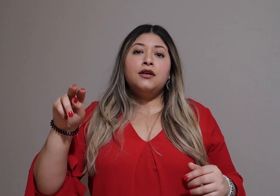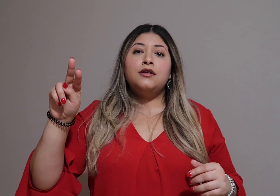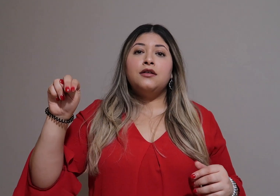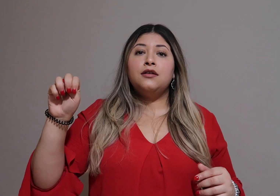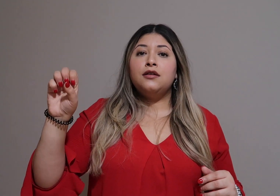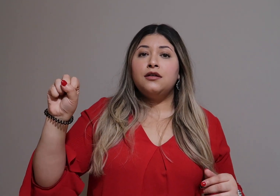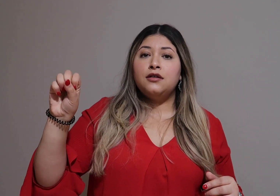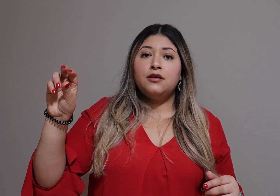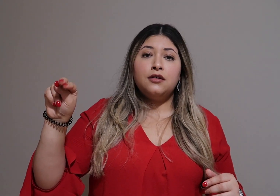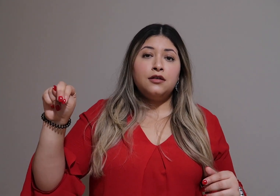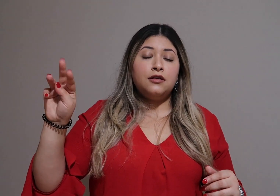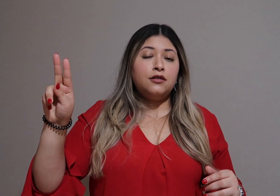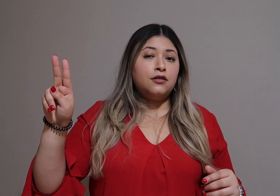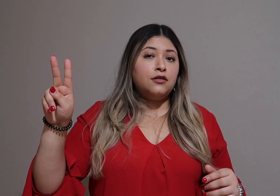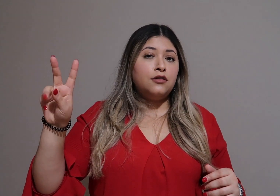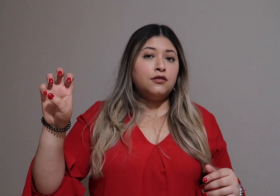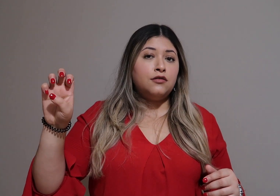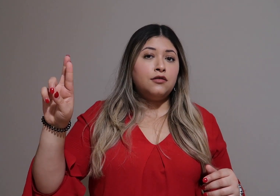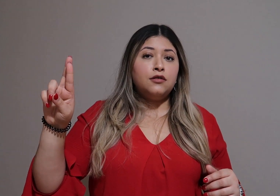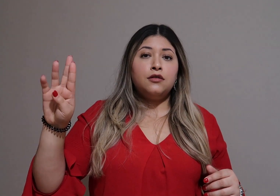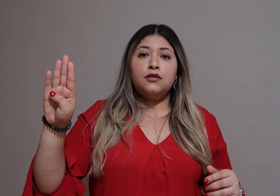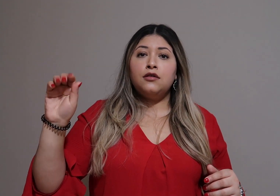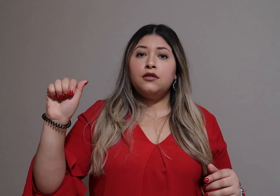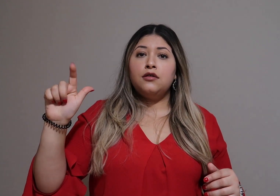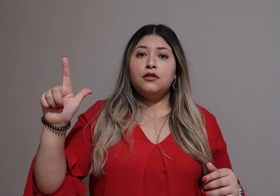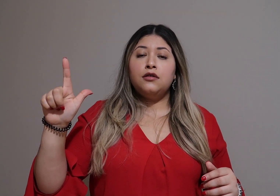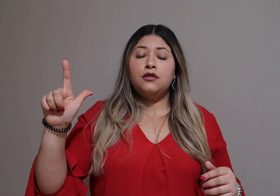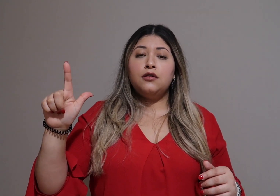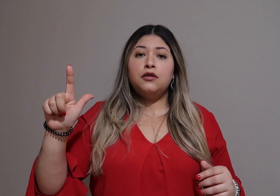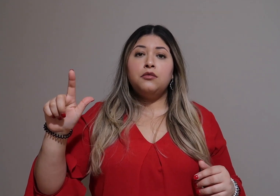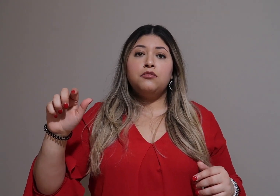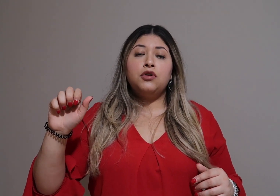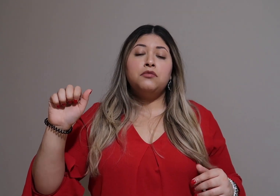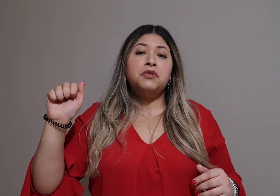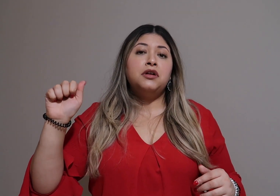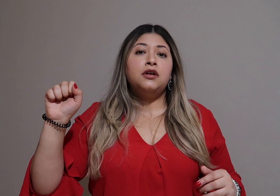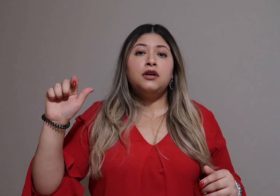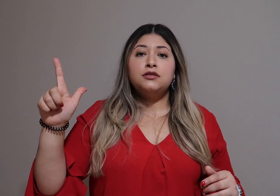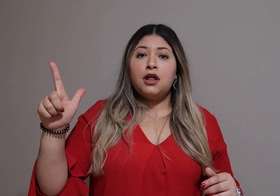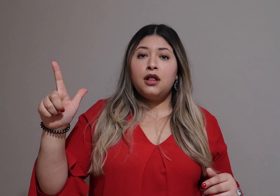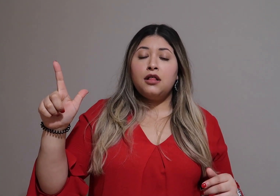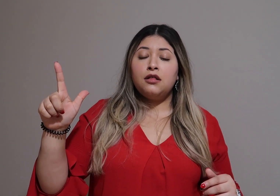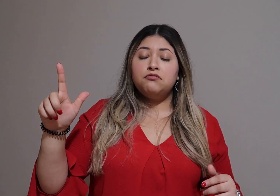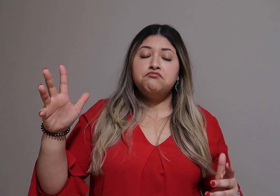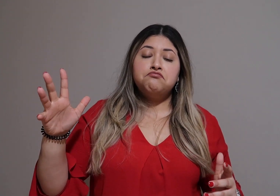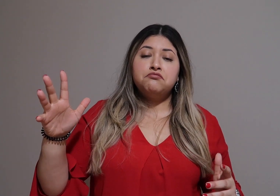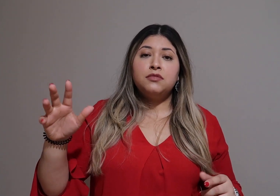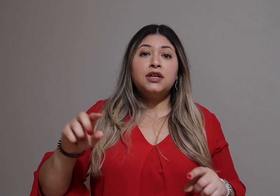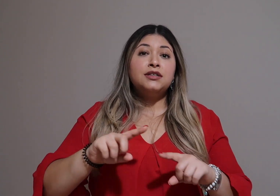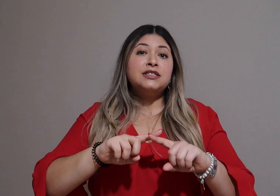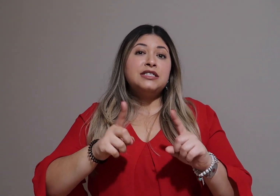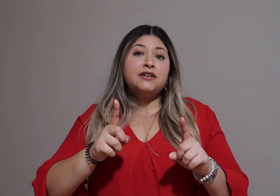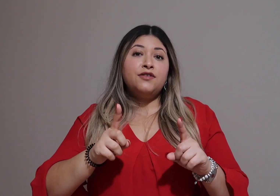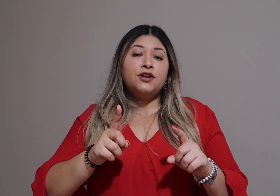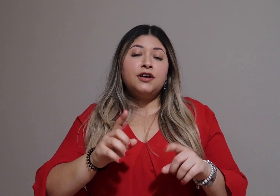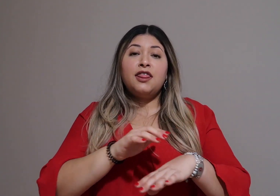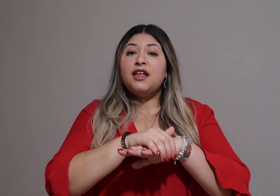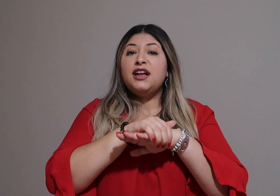because nonverbal expressions in ASL are a little bit different than in